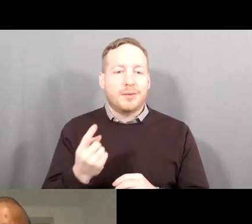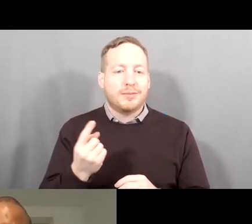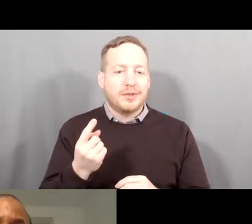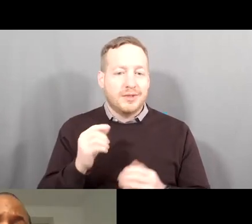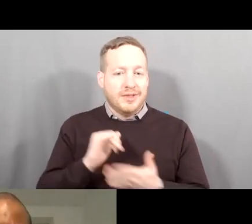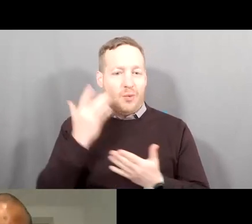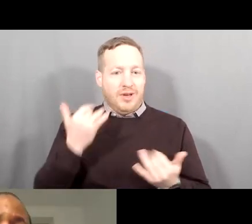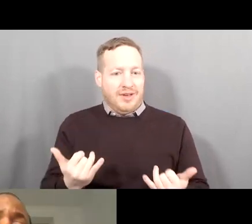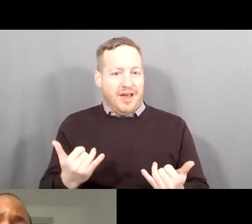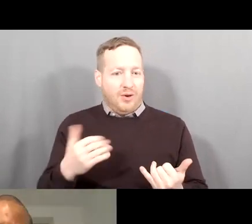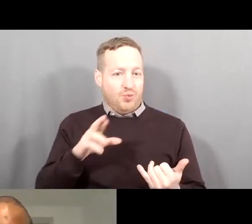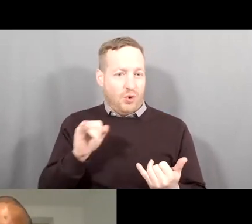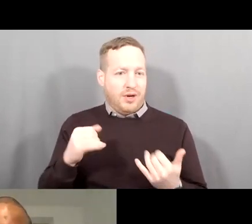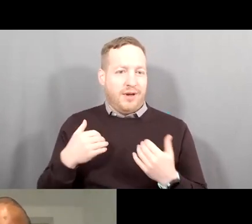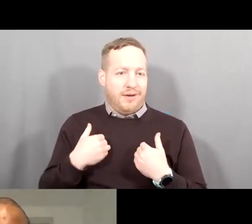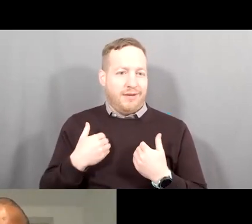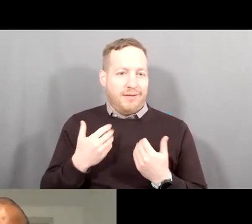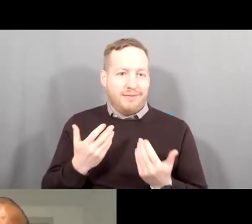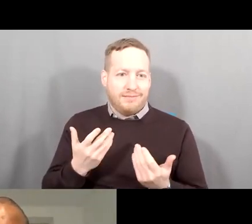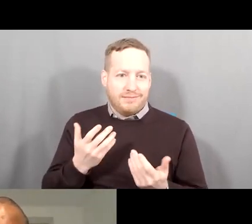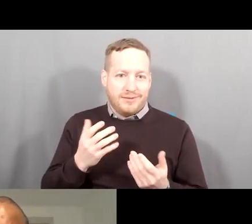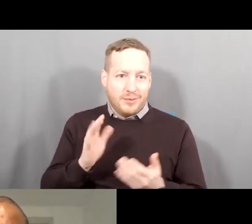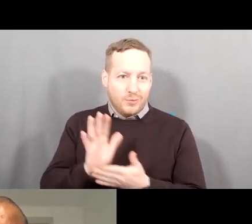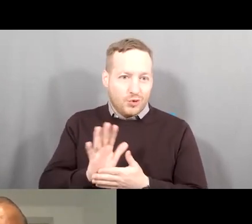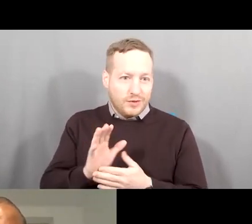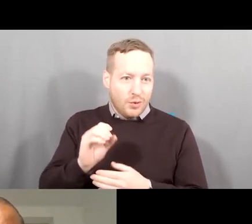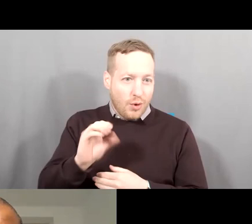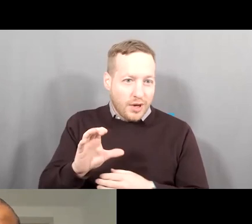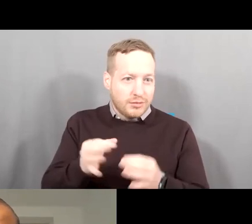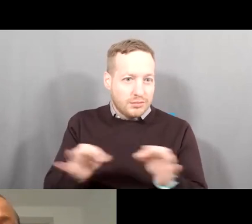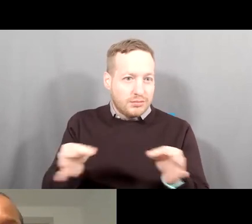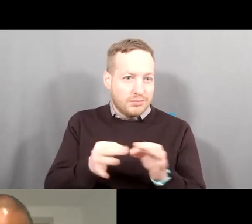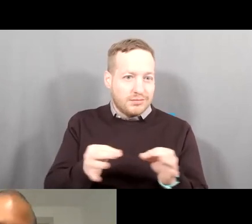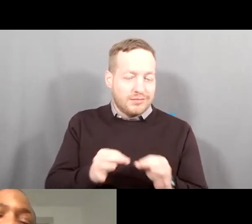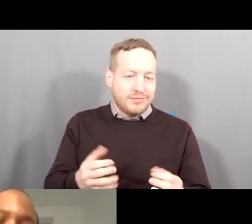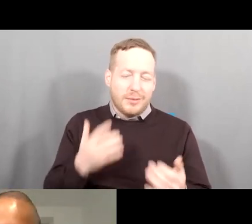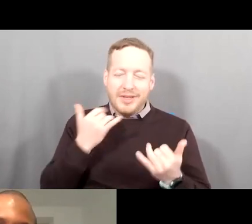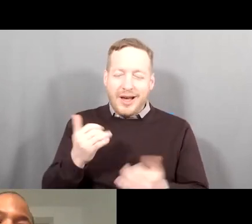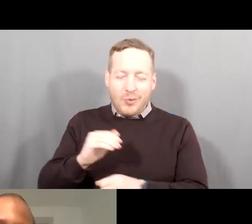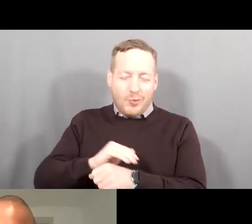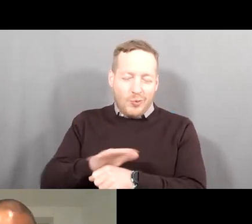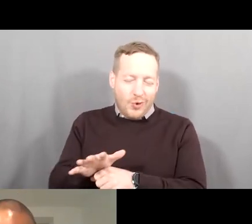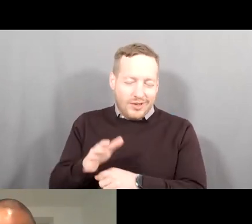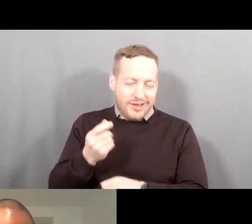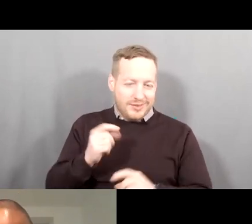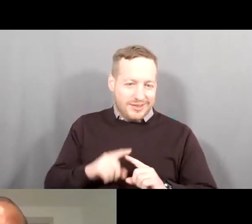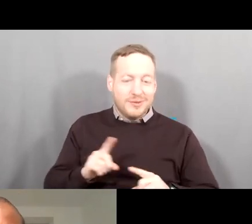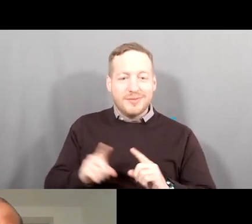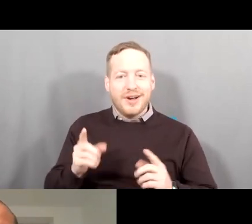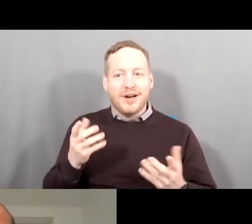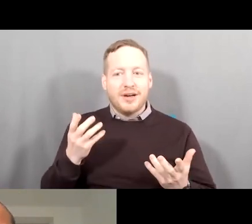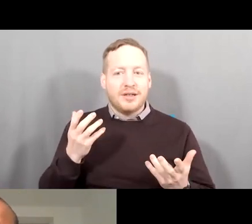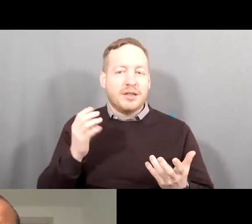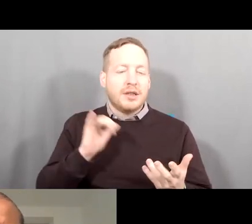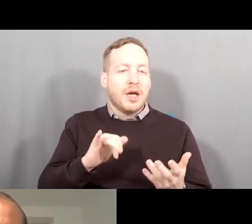attention, then there is motivation to do something. to have open caption on movies. I know now,